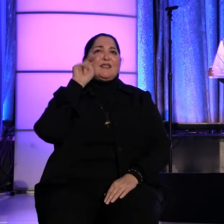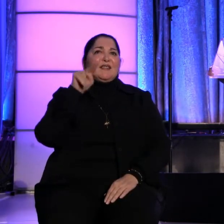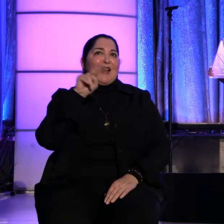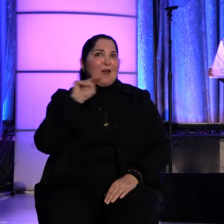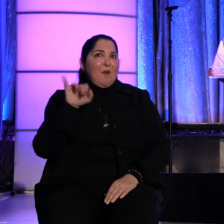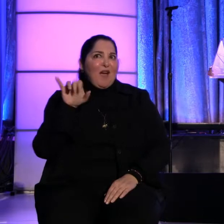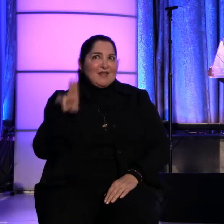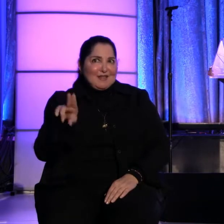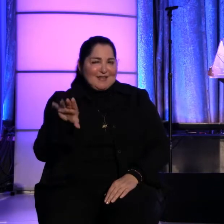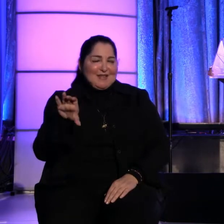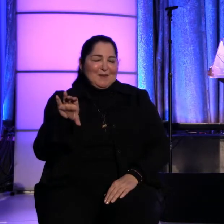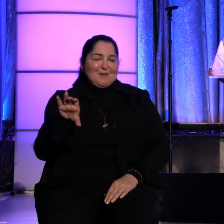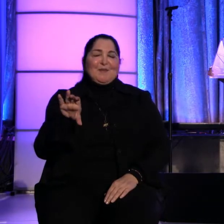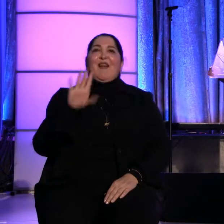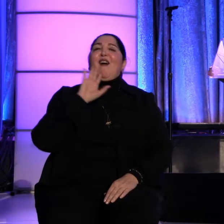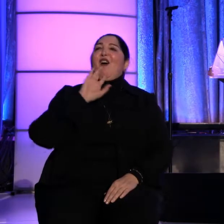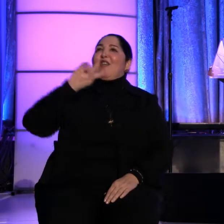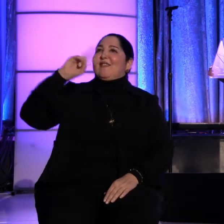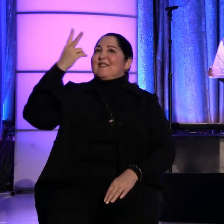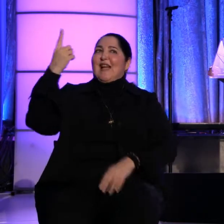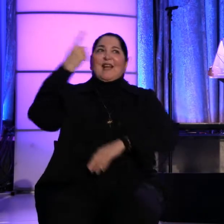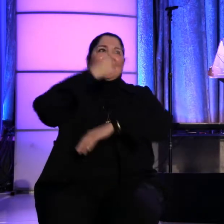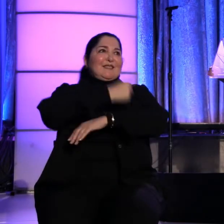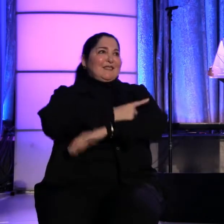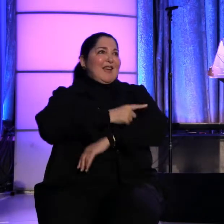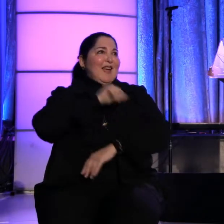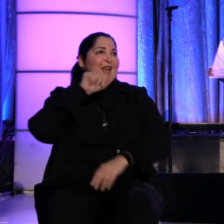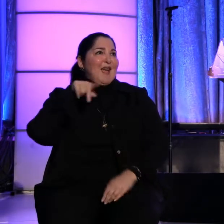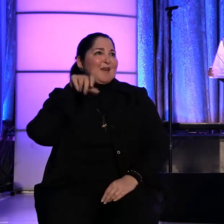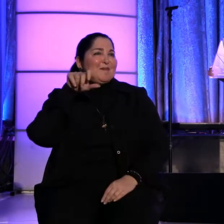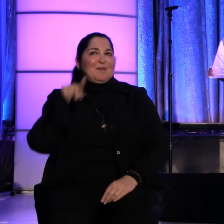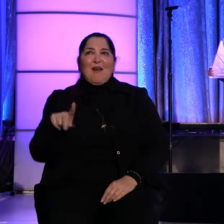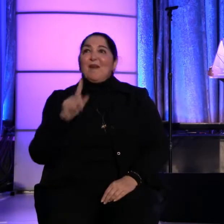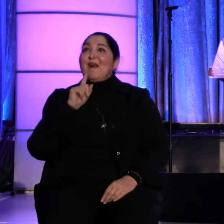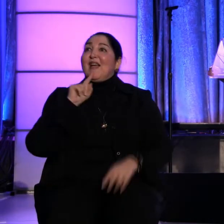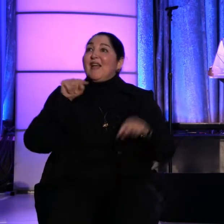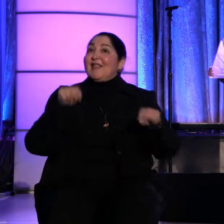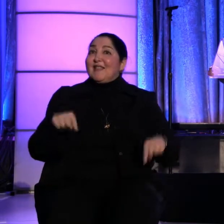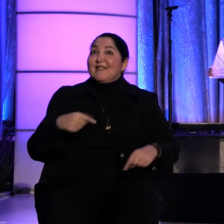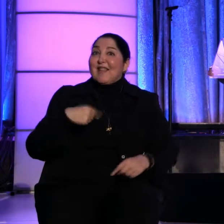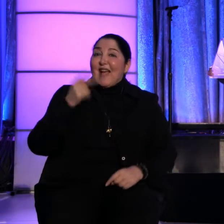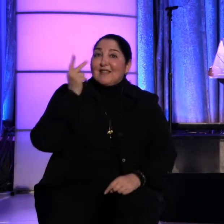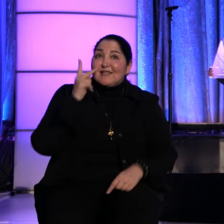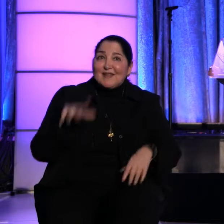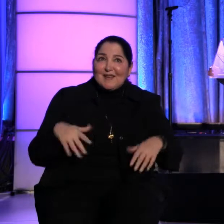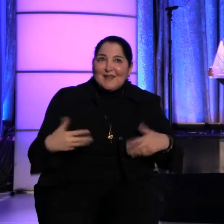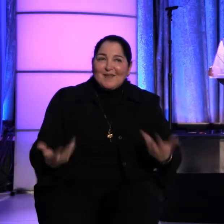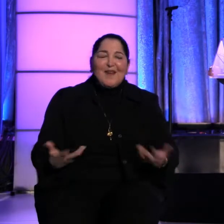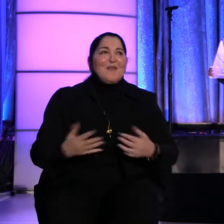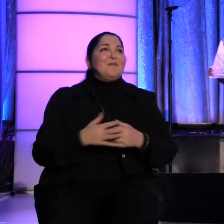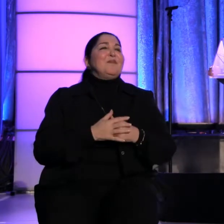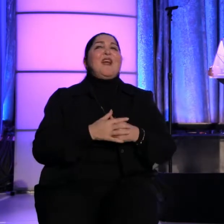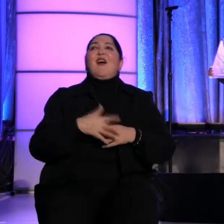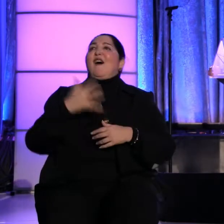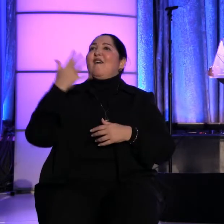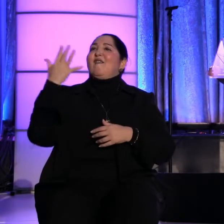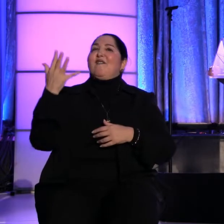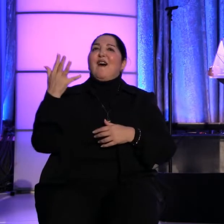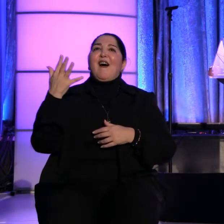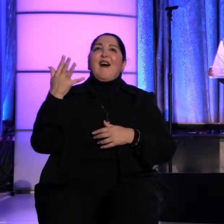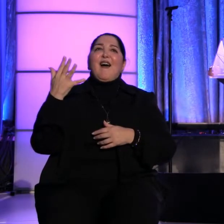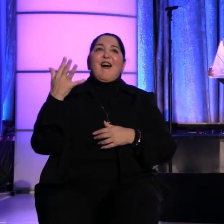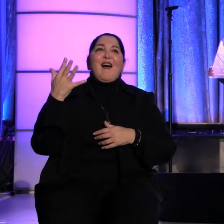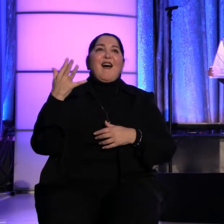Pretty good. Second. On the second day of APAP, this is what I did see.